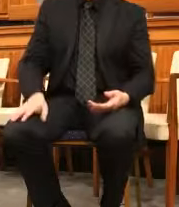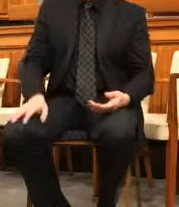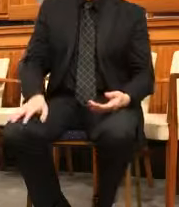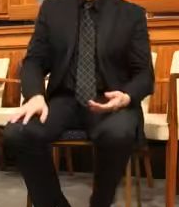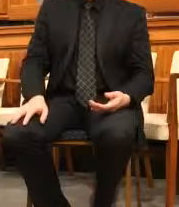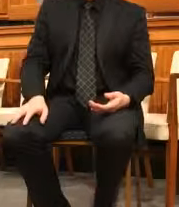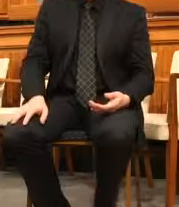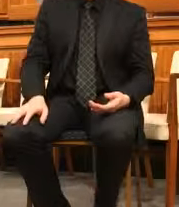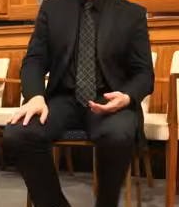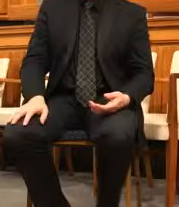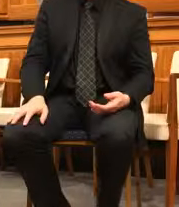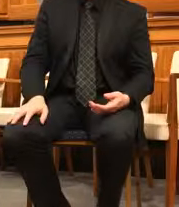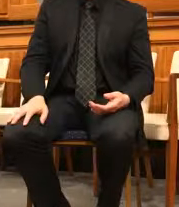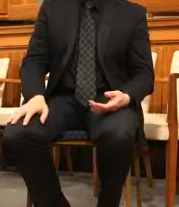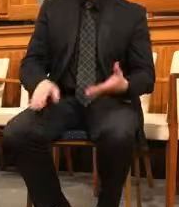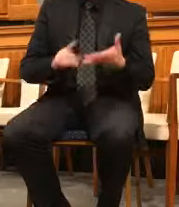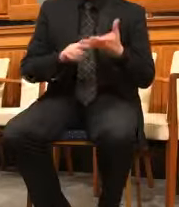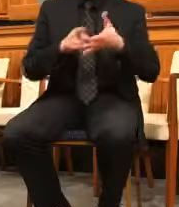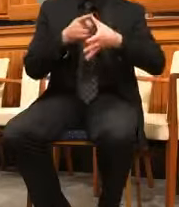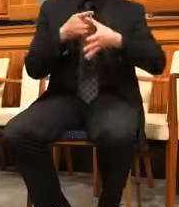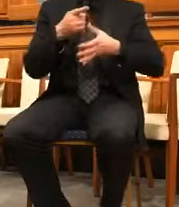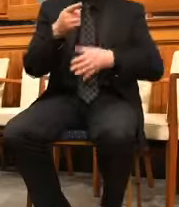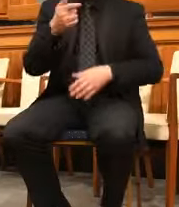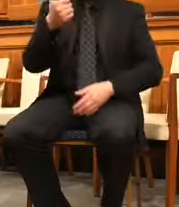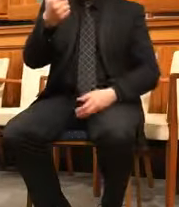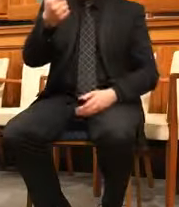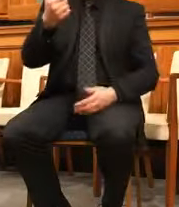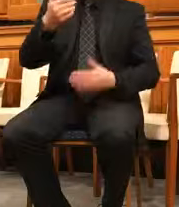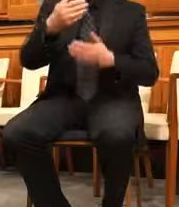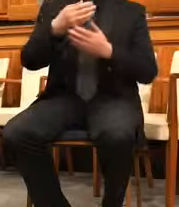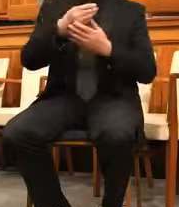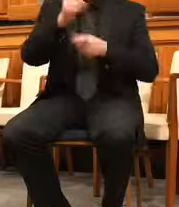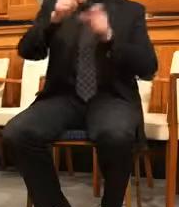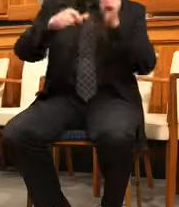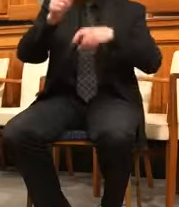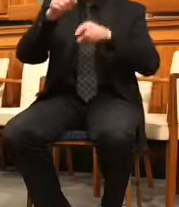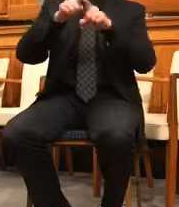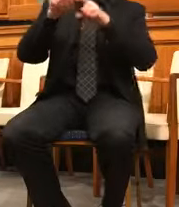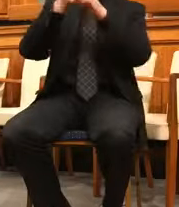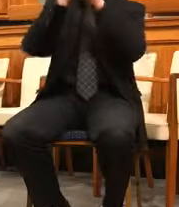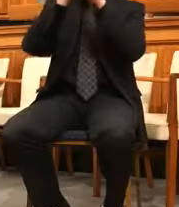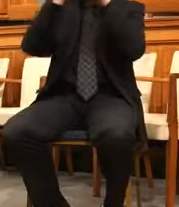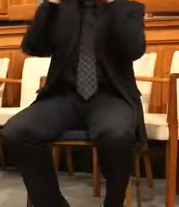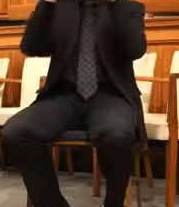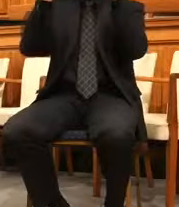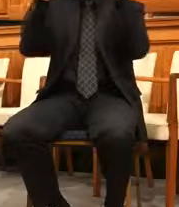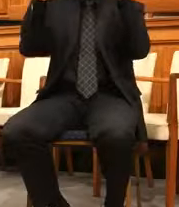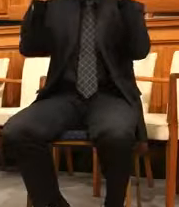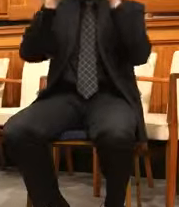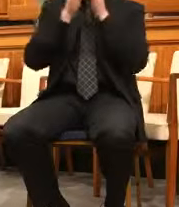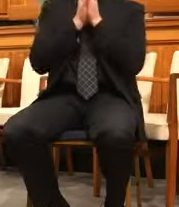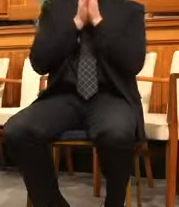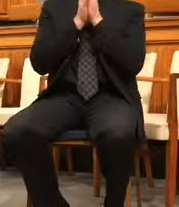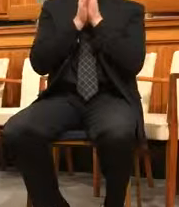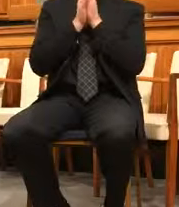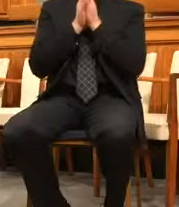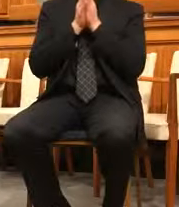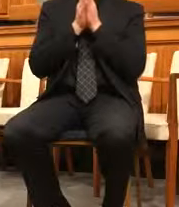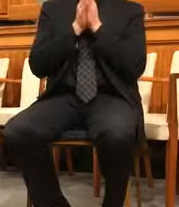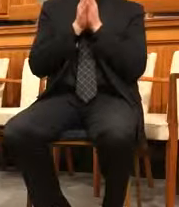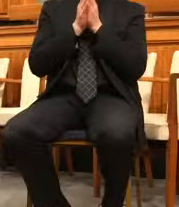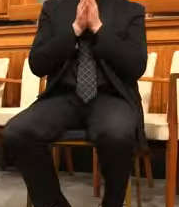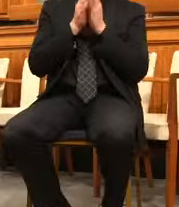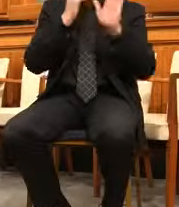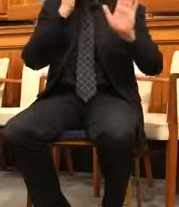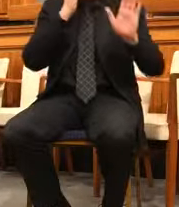try visualization of various things. I won't go into it. There are mistaken ways to approach God, which get